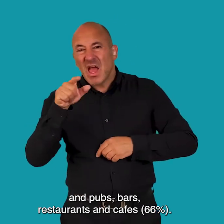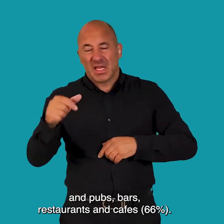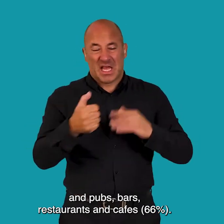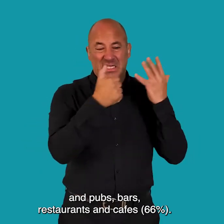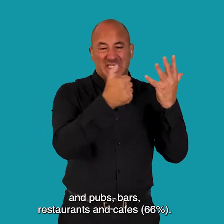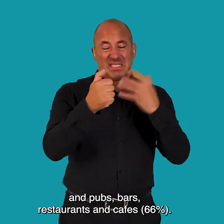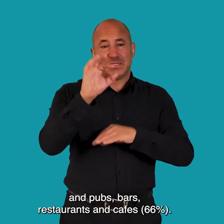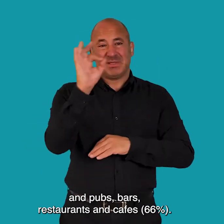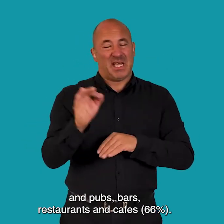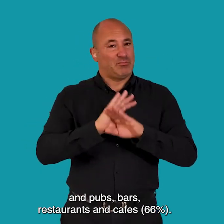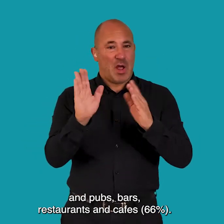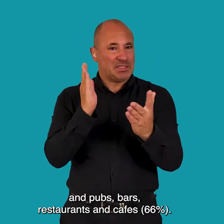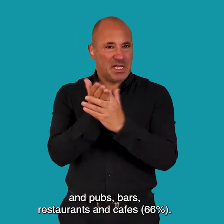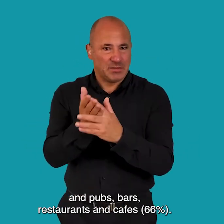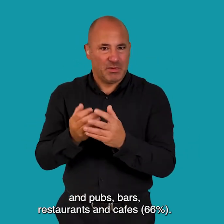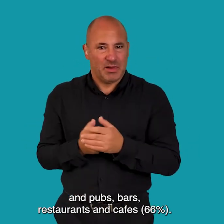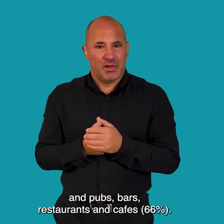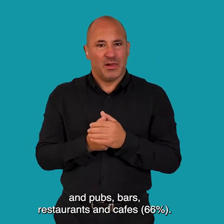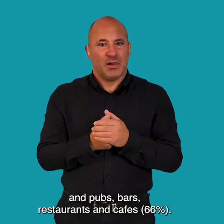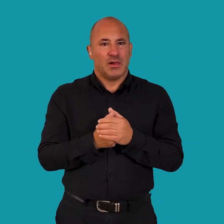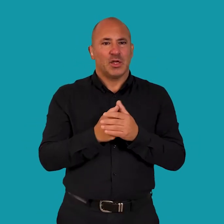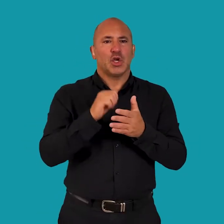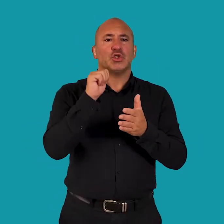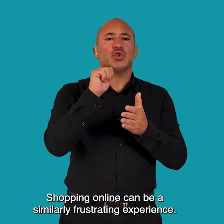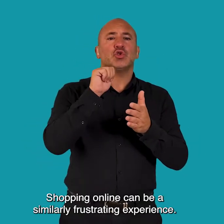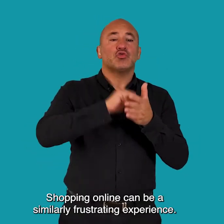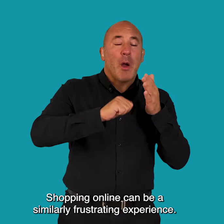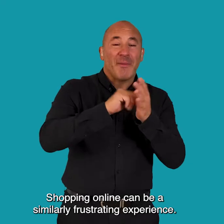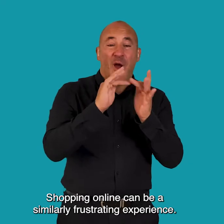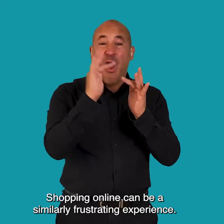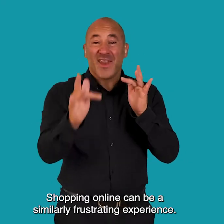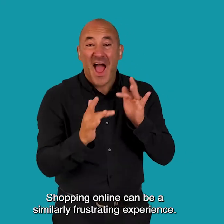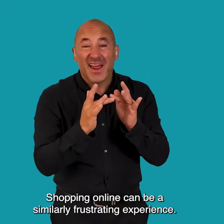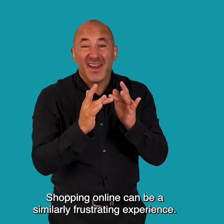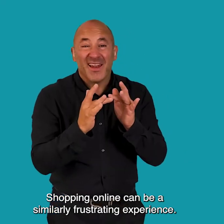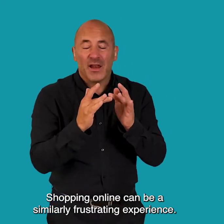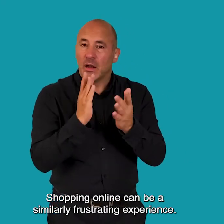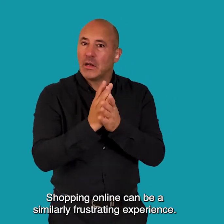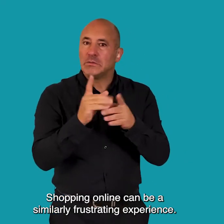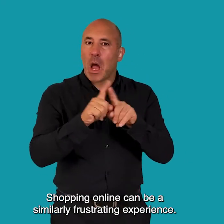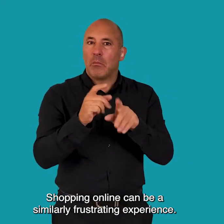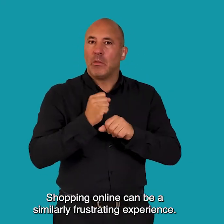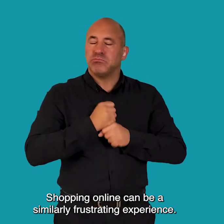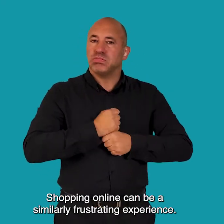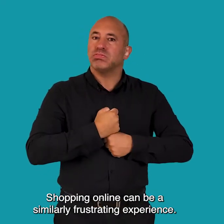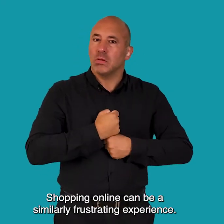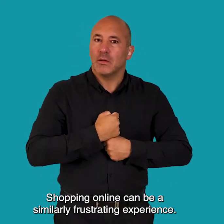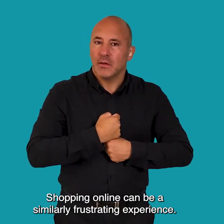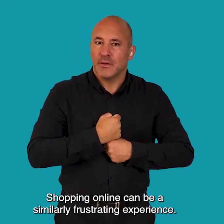cafes, 66%. Shopping online can be a similarly frustrating